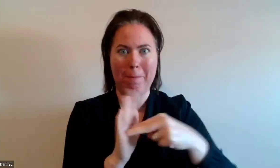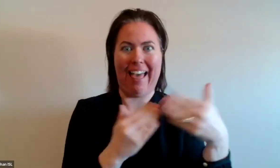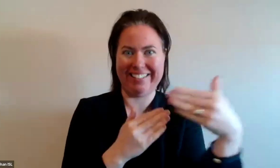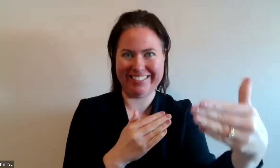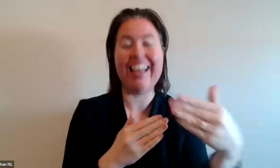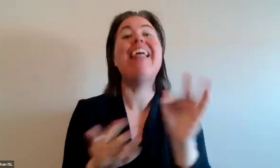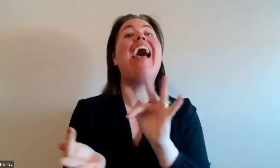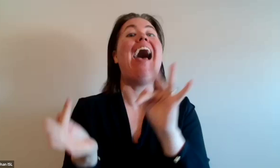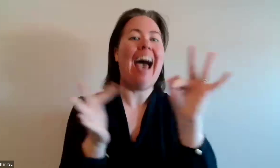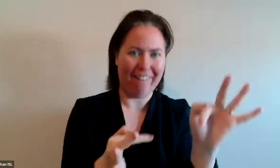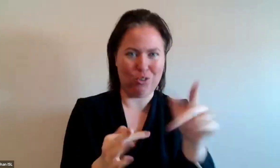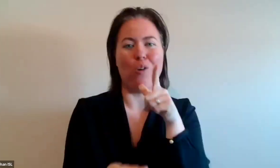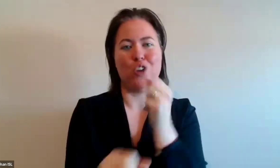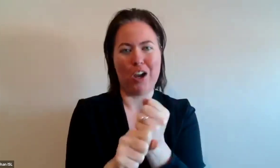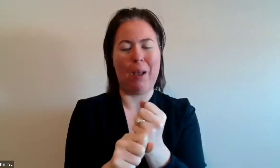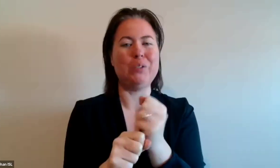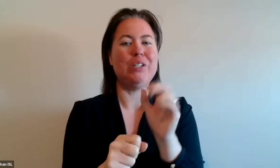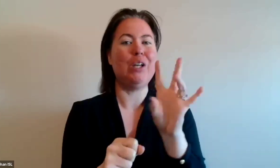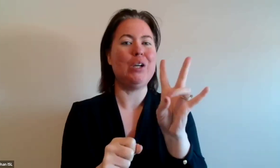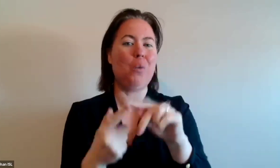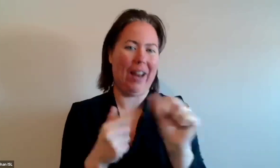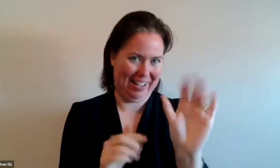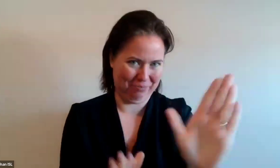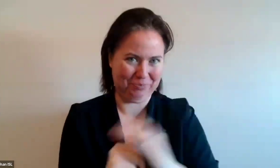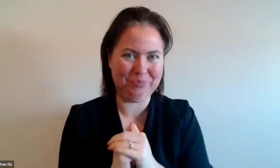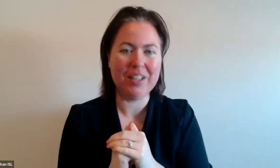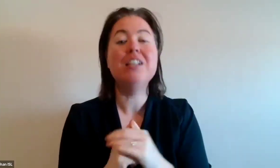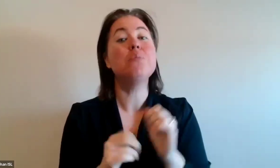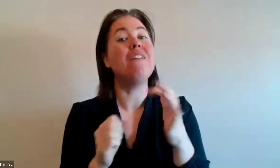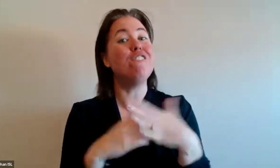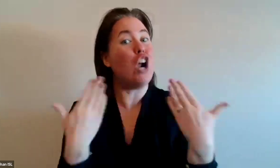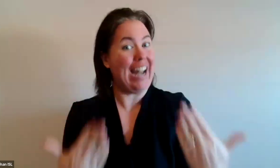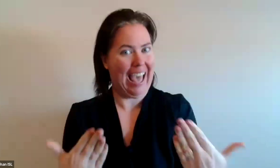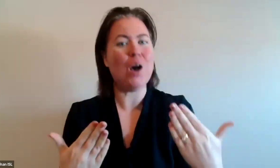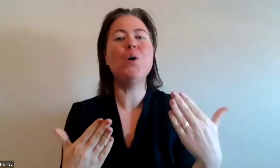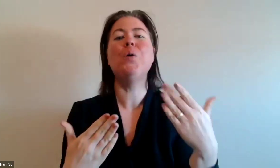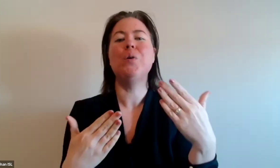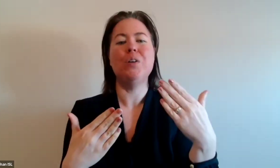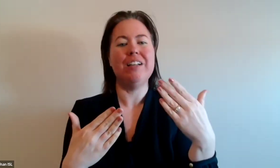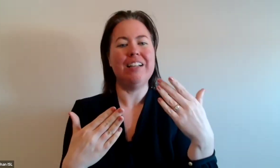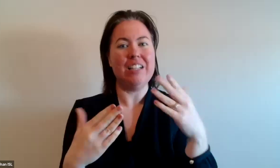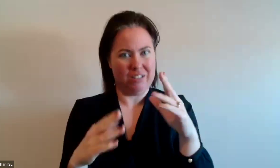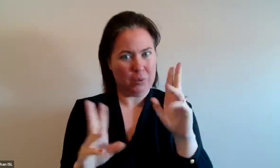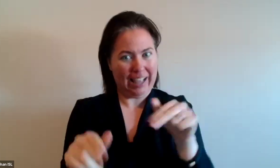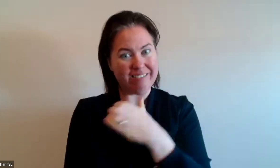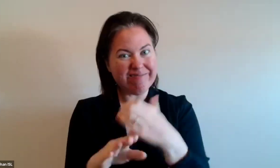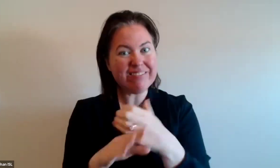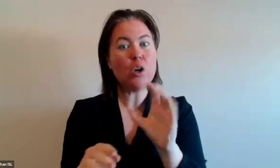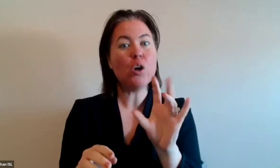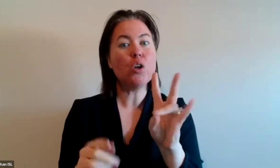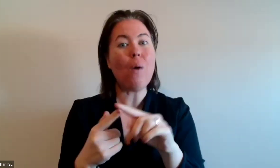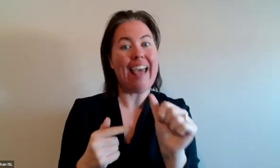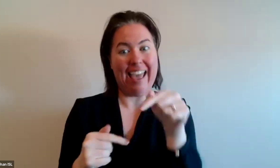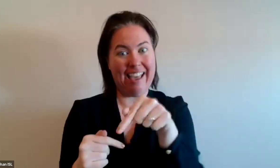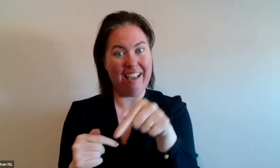And after that, I'll tell you about how the Q&A will work. But of course, in the meantime, feel free to continue posting questions. You can ask